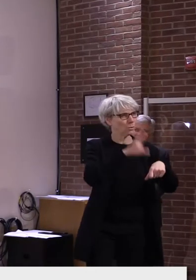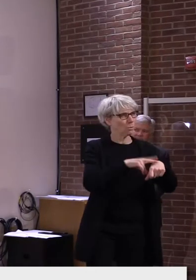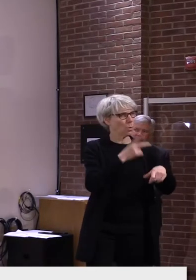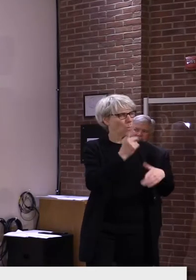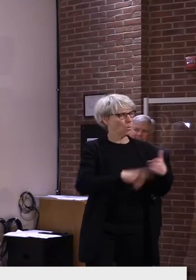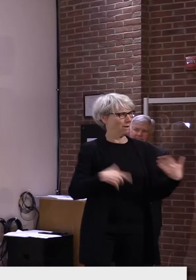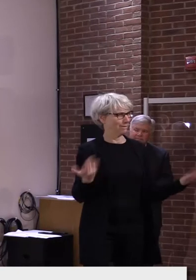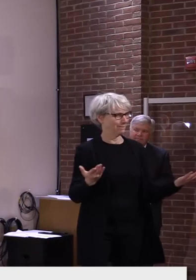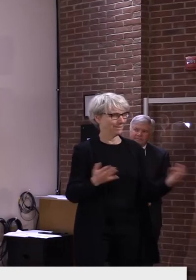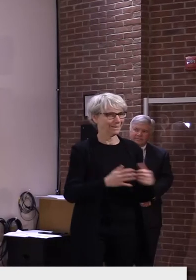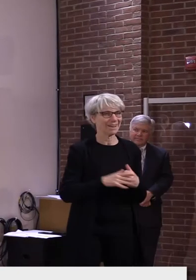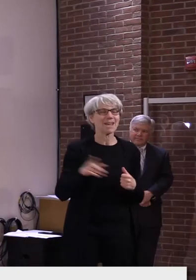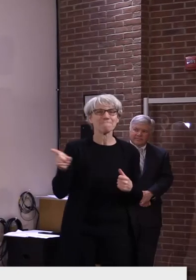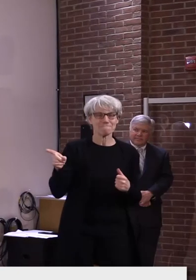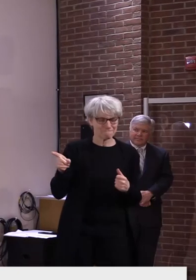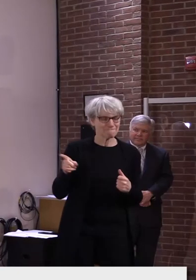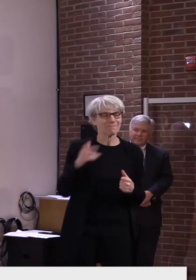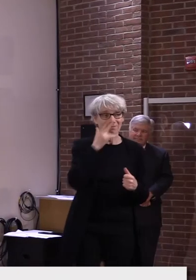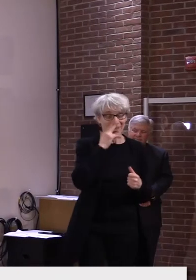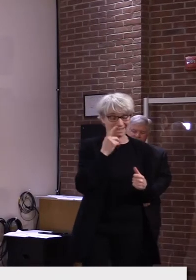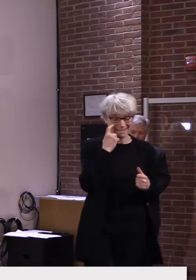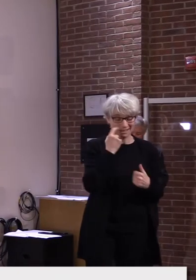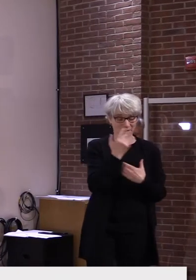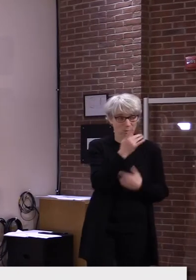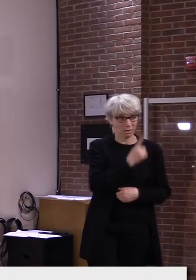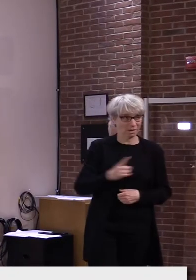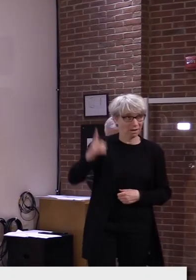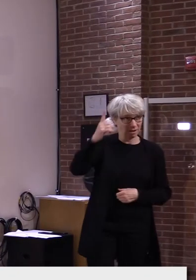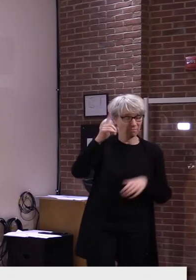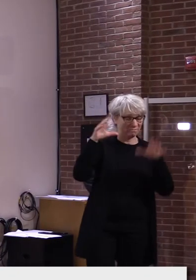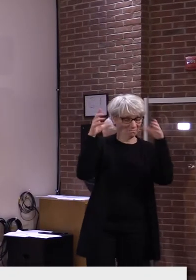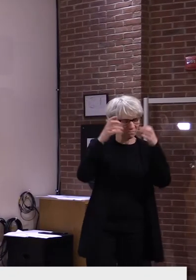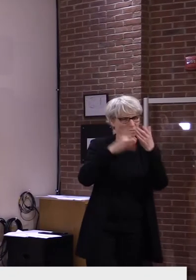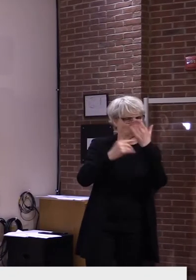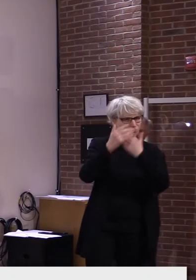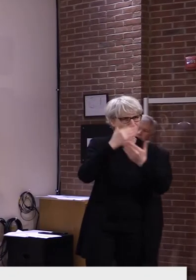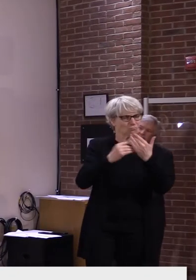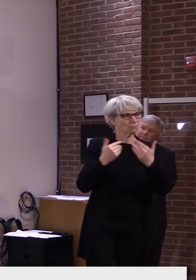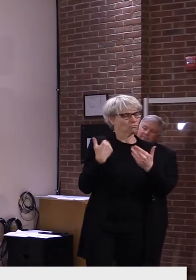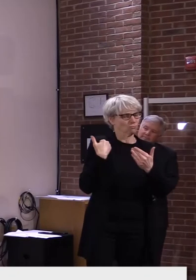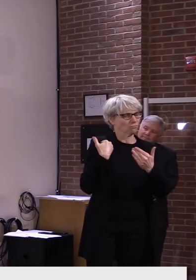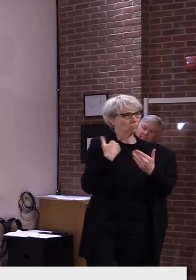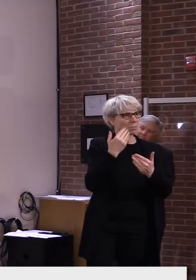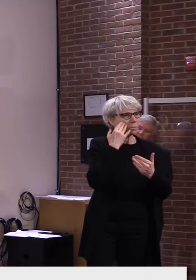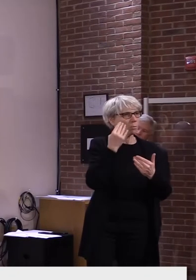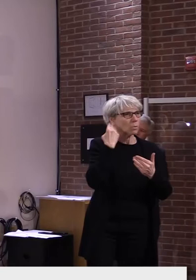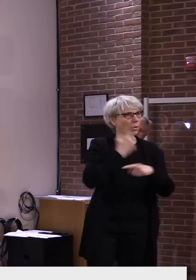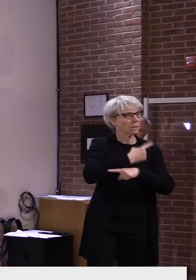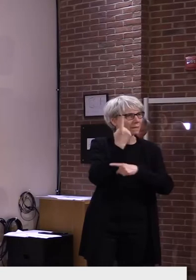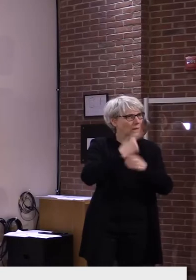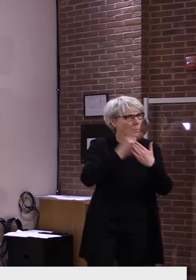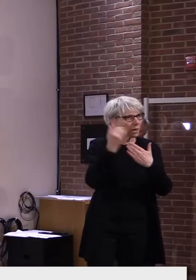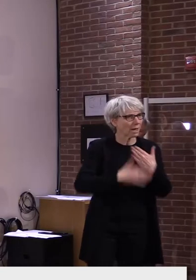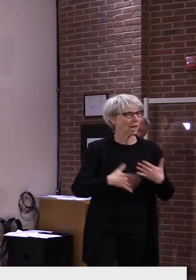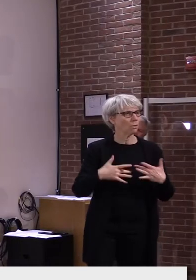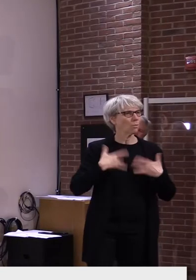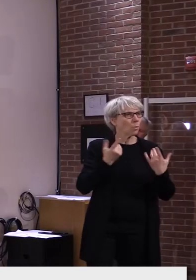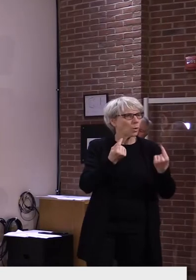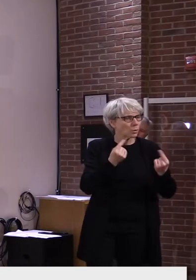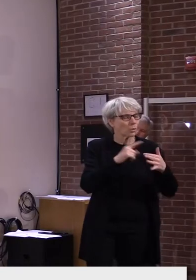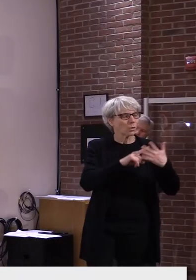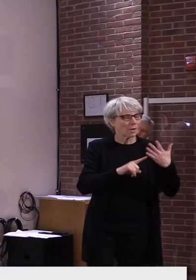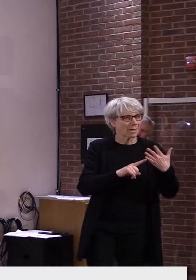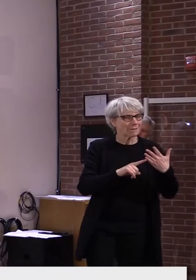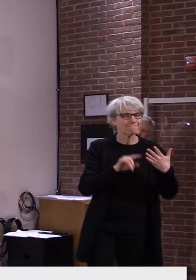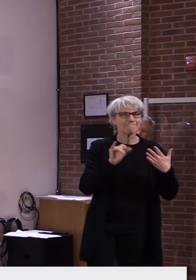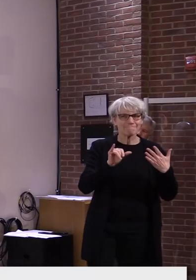were discussing sort of our experiences over the holiday weekend. And even in places where there were